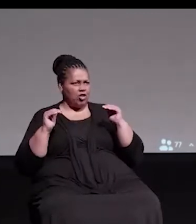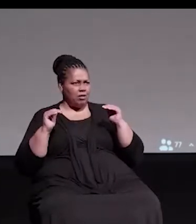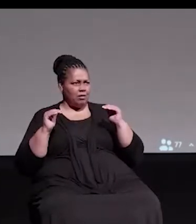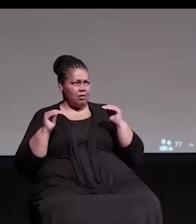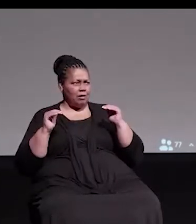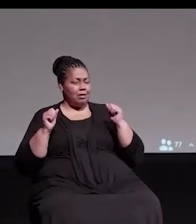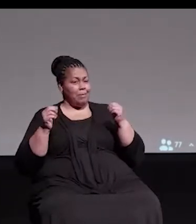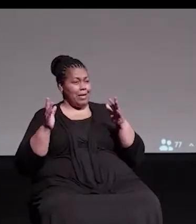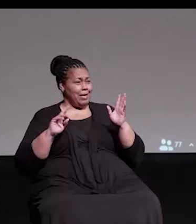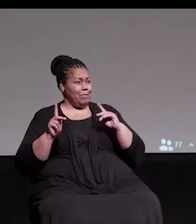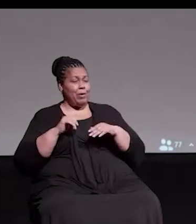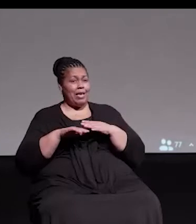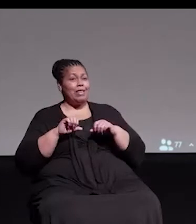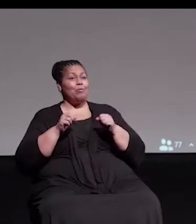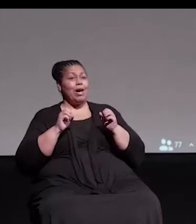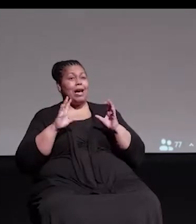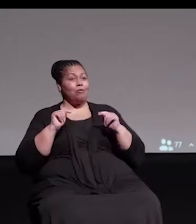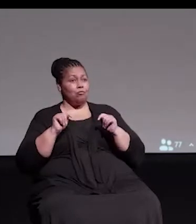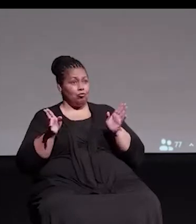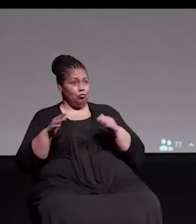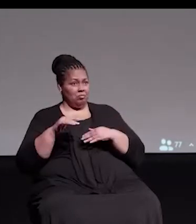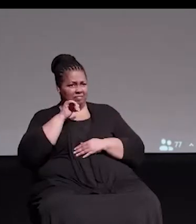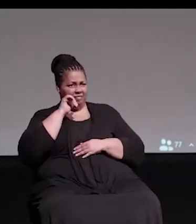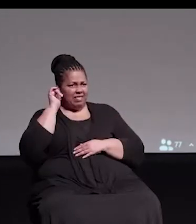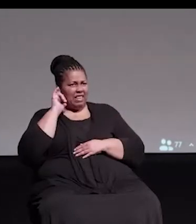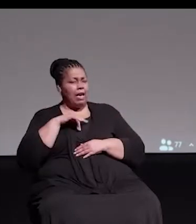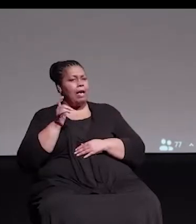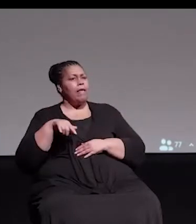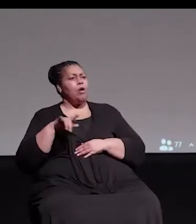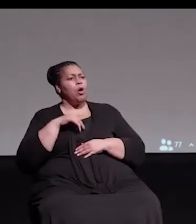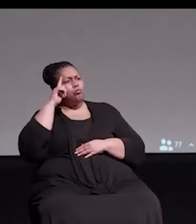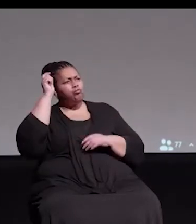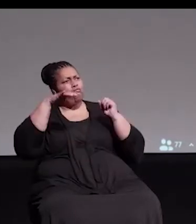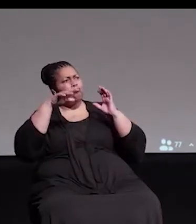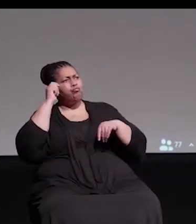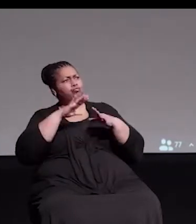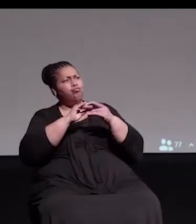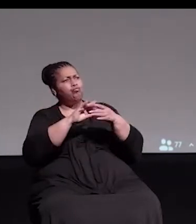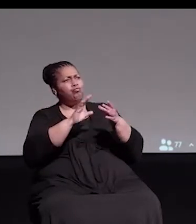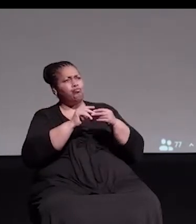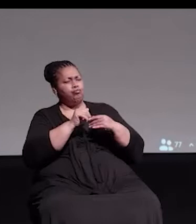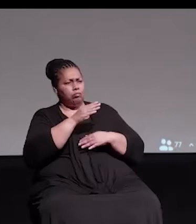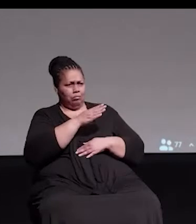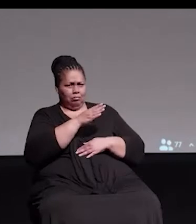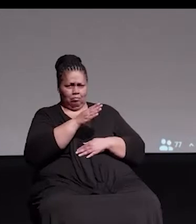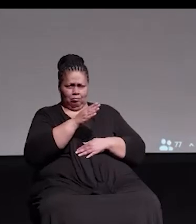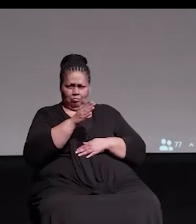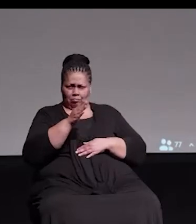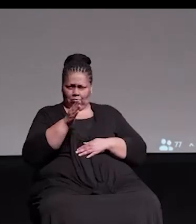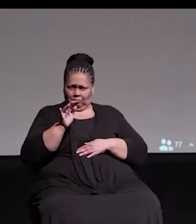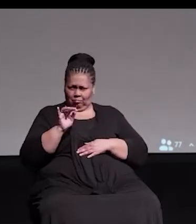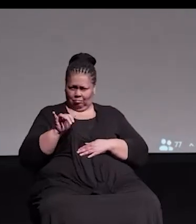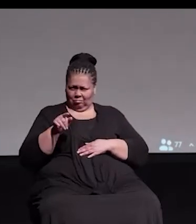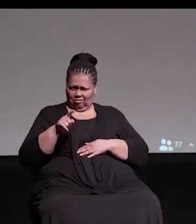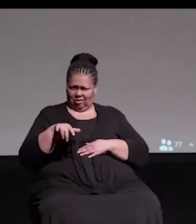So many people in our breakout rooms were also, you could just tell, very much craving to have a writing credit and